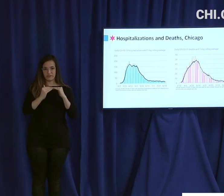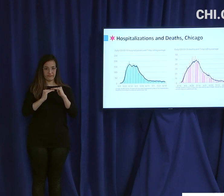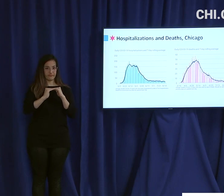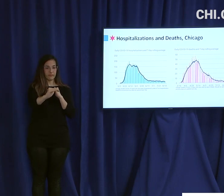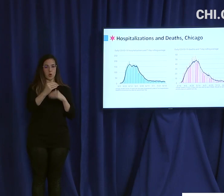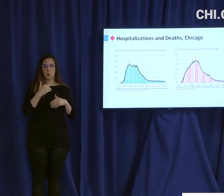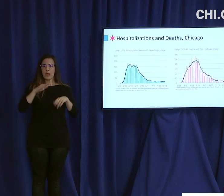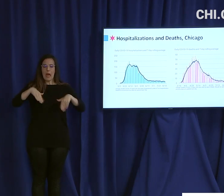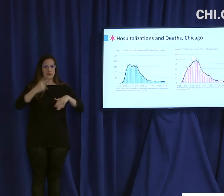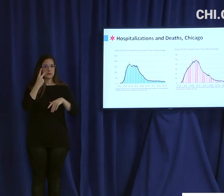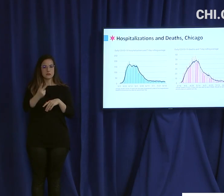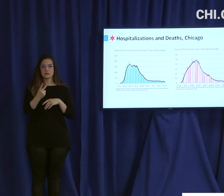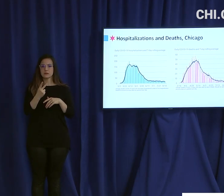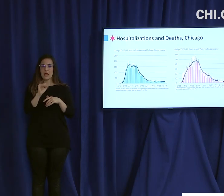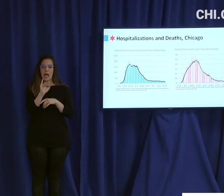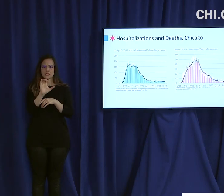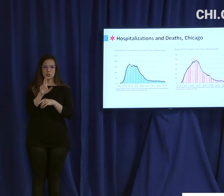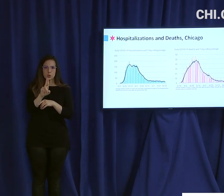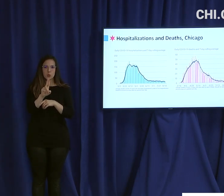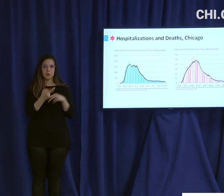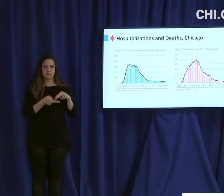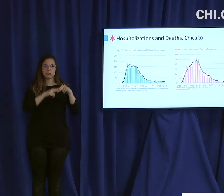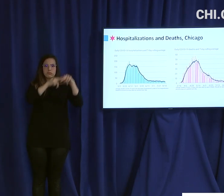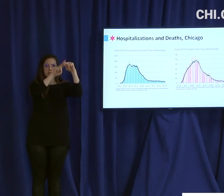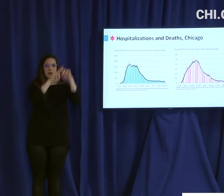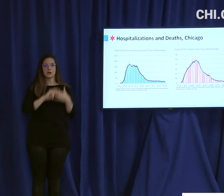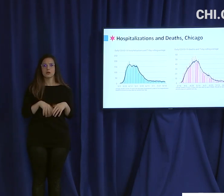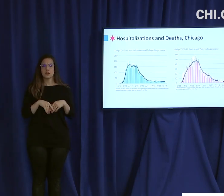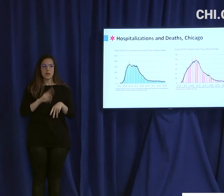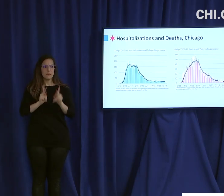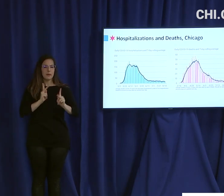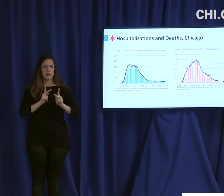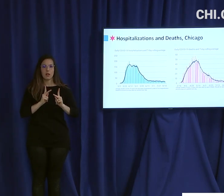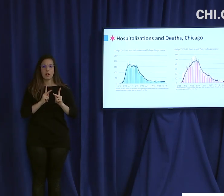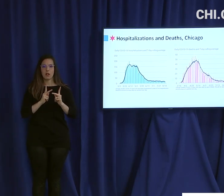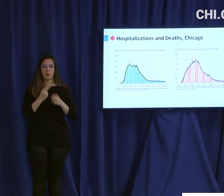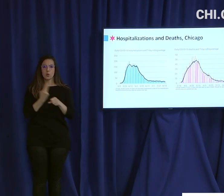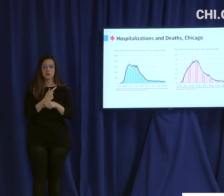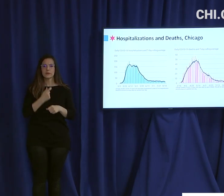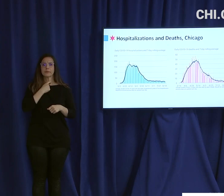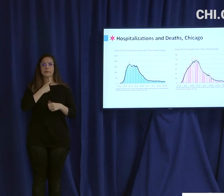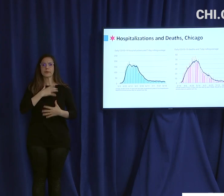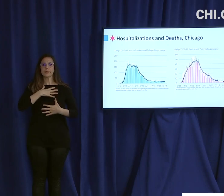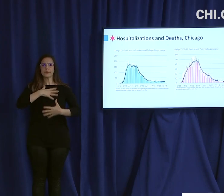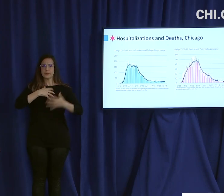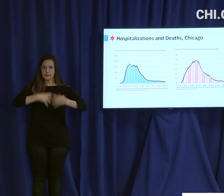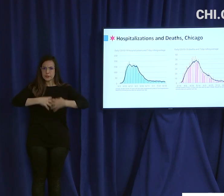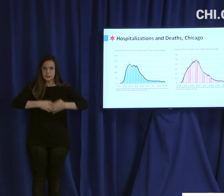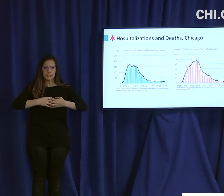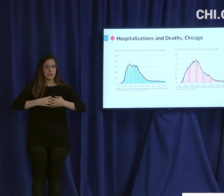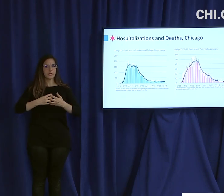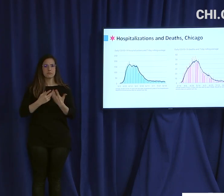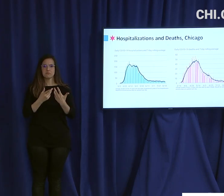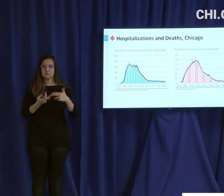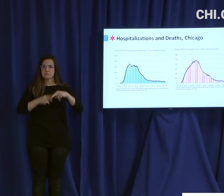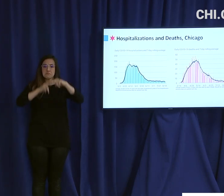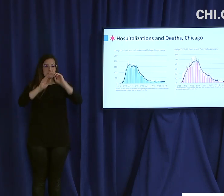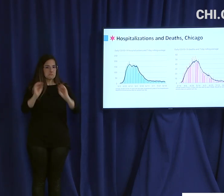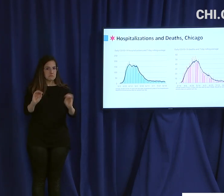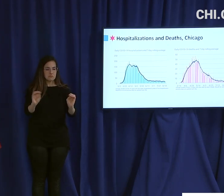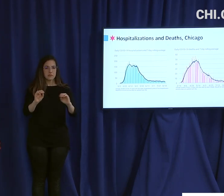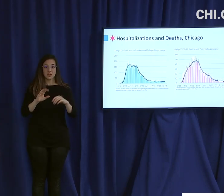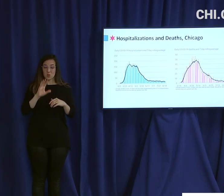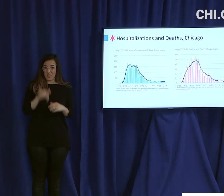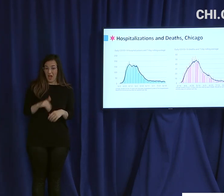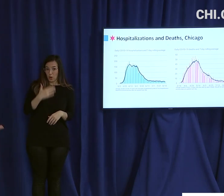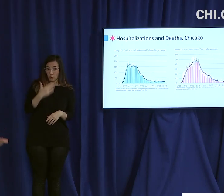ICU hospitalizations, in patients on ventilators. That's good news. It means that while we've been able to tolerate some of these